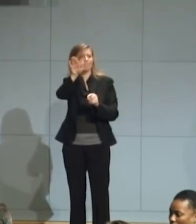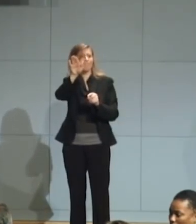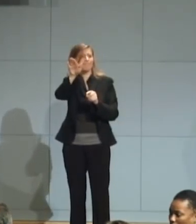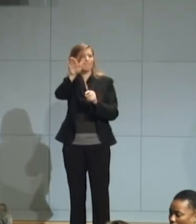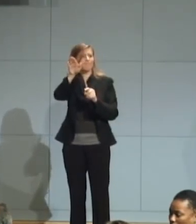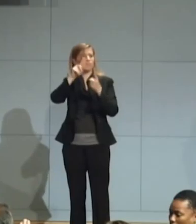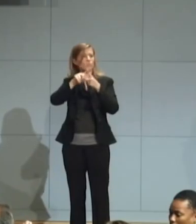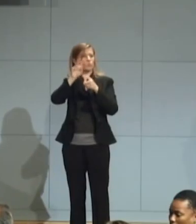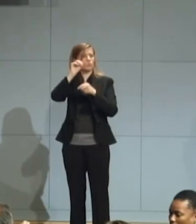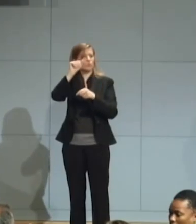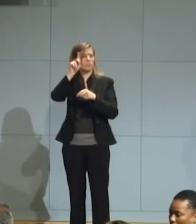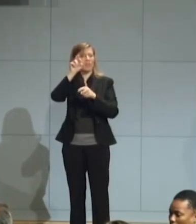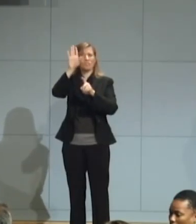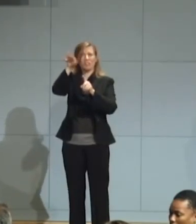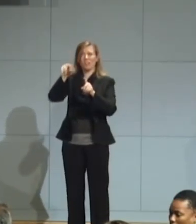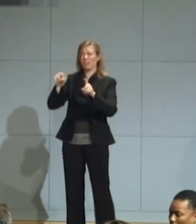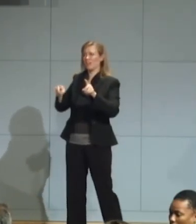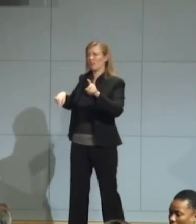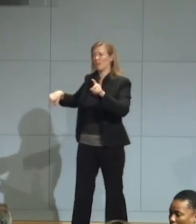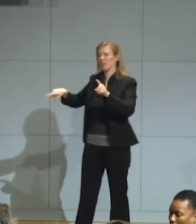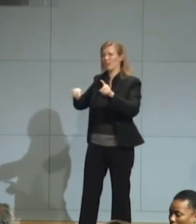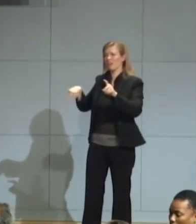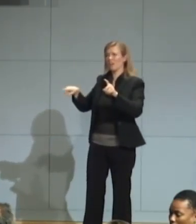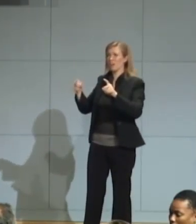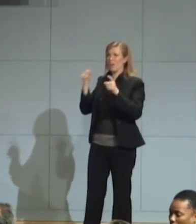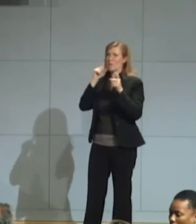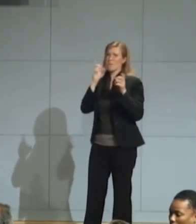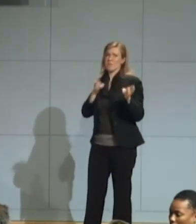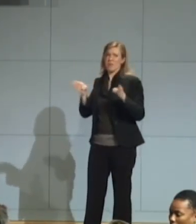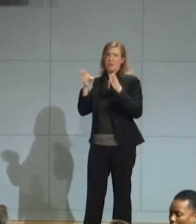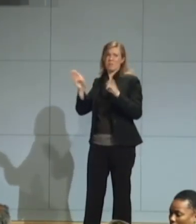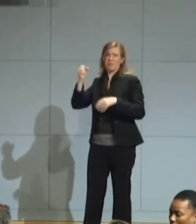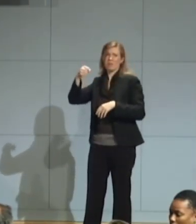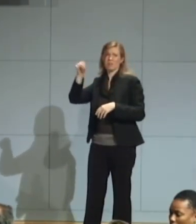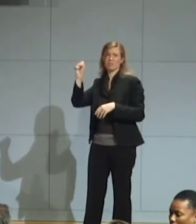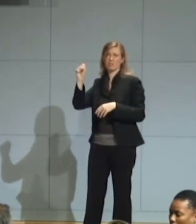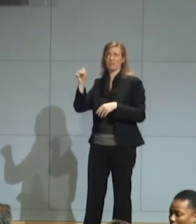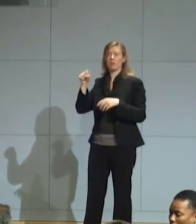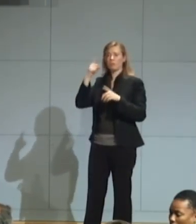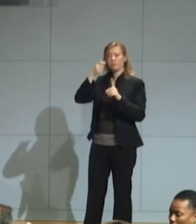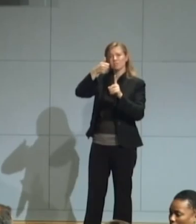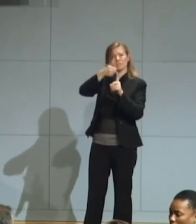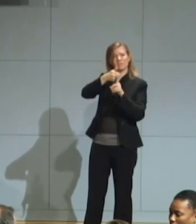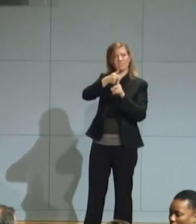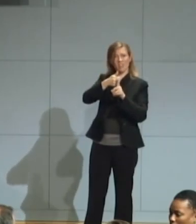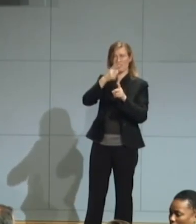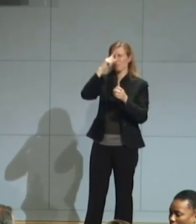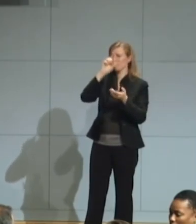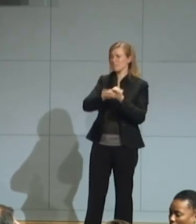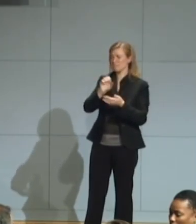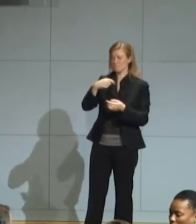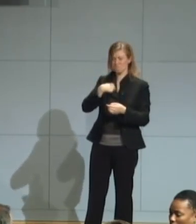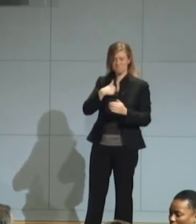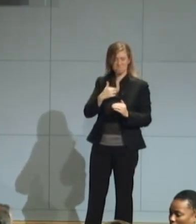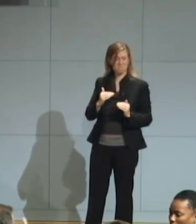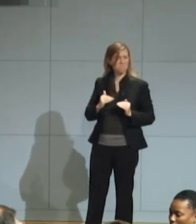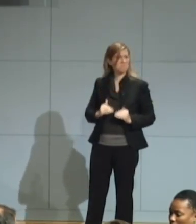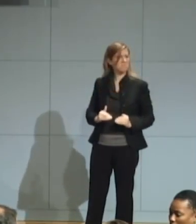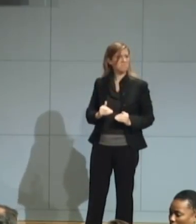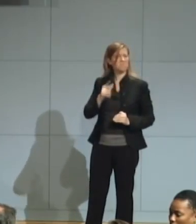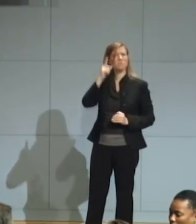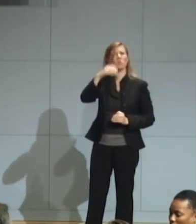you do that? If you're saying all men are created equal, but you don't really mean it in practice, the only way that you can make